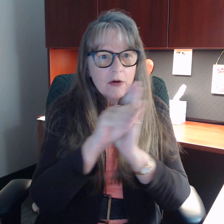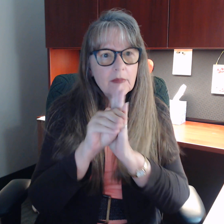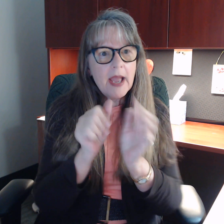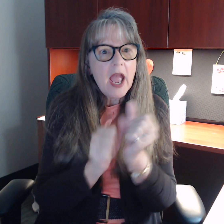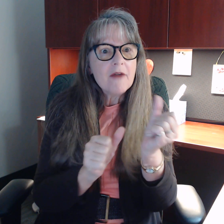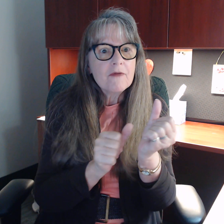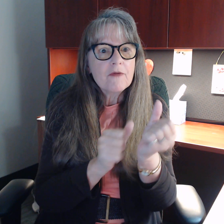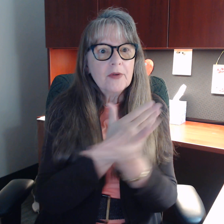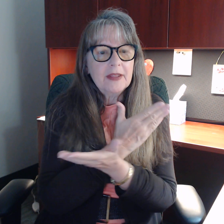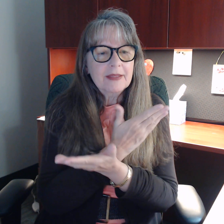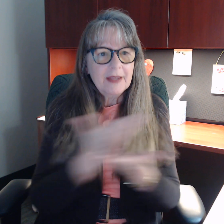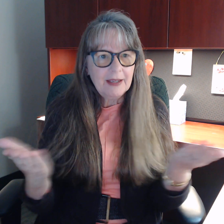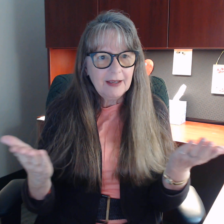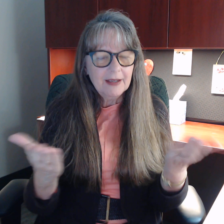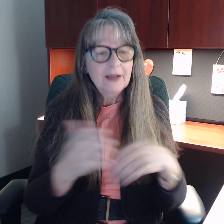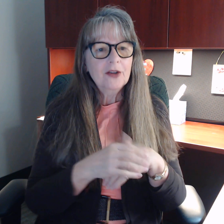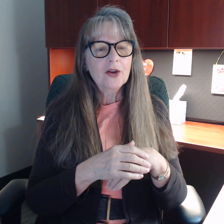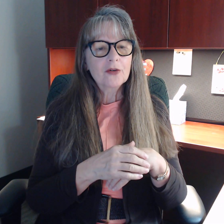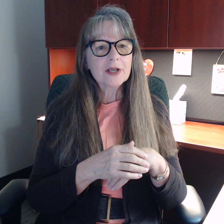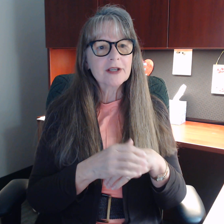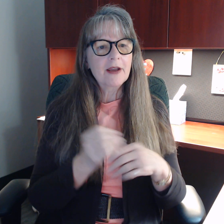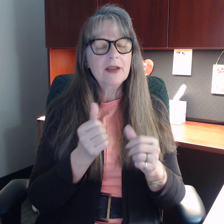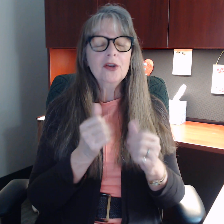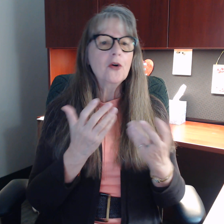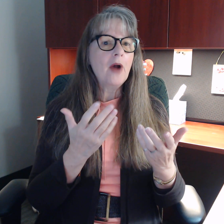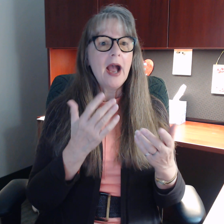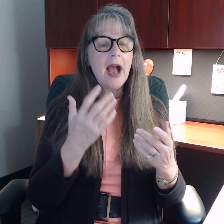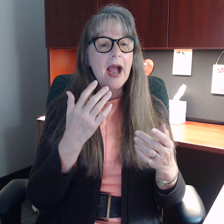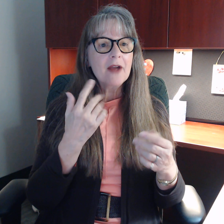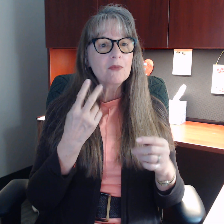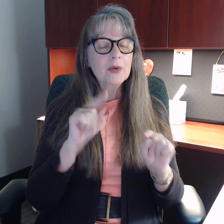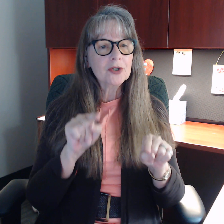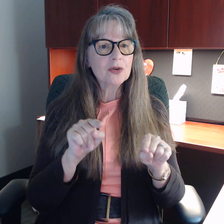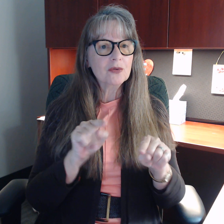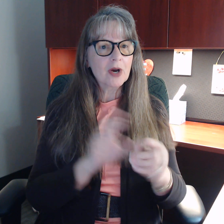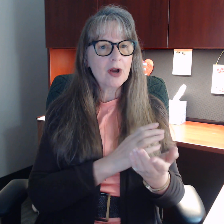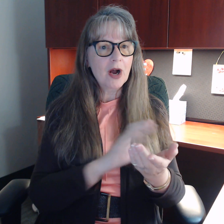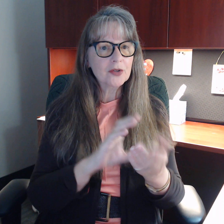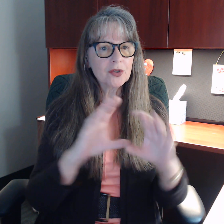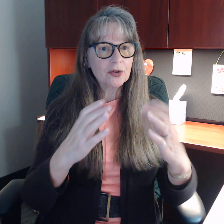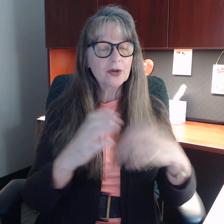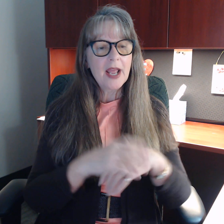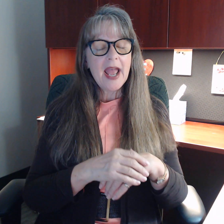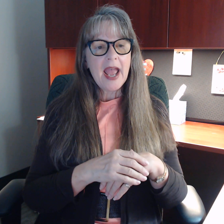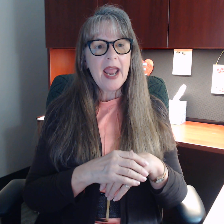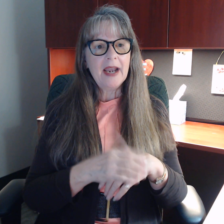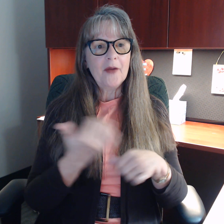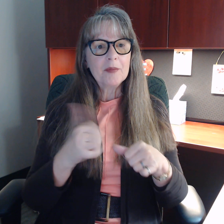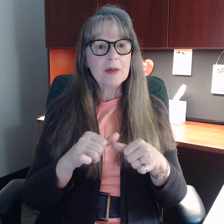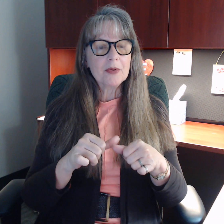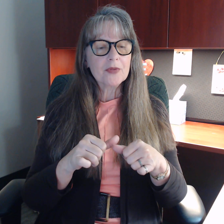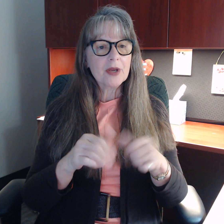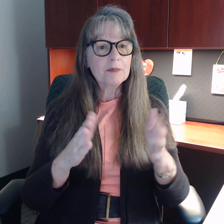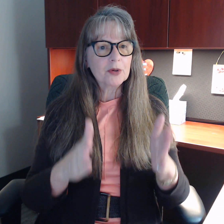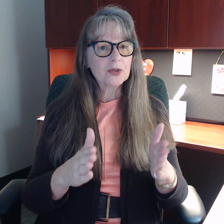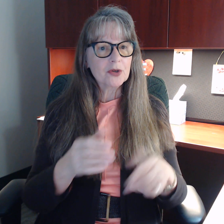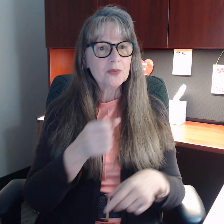film everything, because, I went to a concert and I remember the person who was